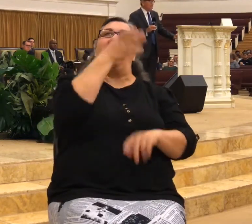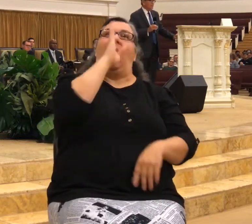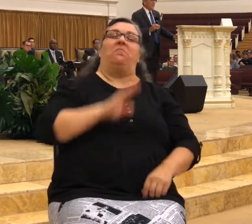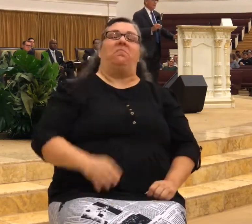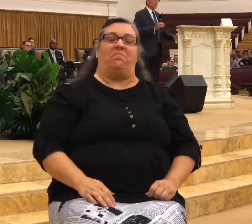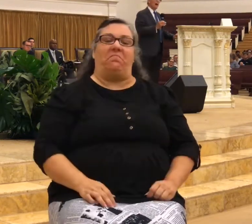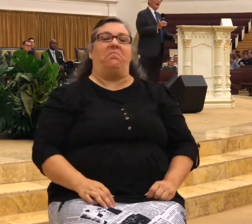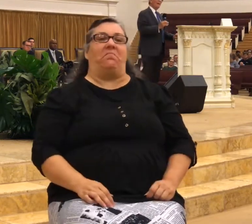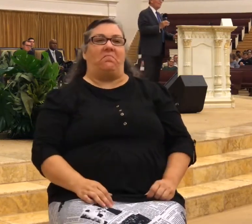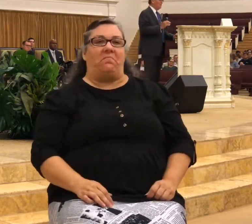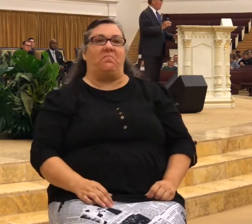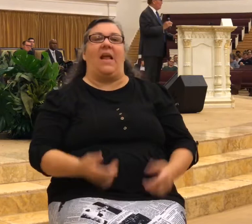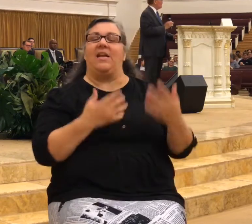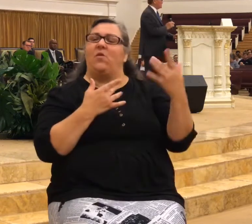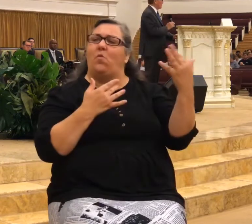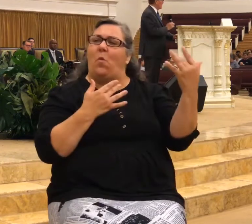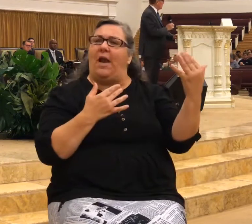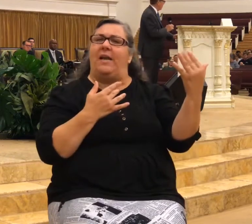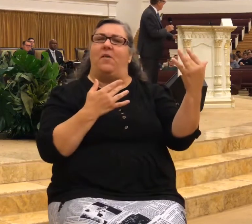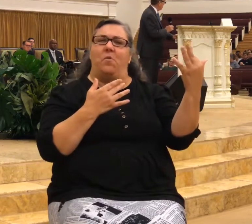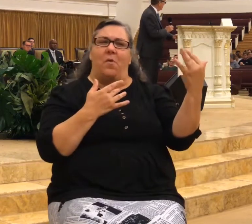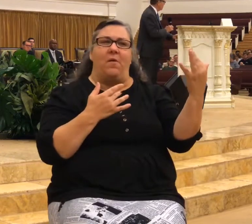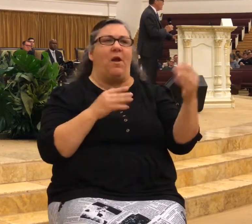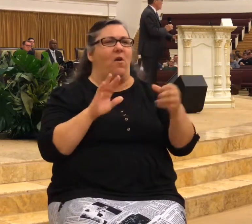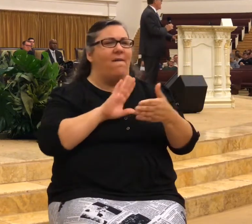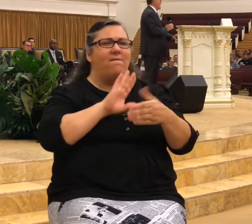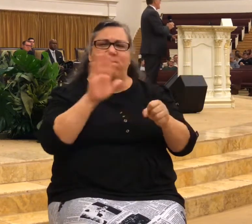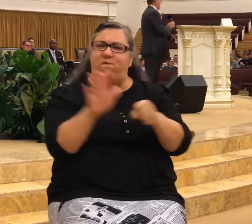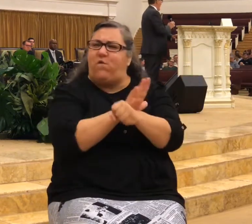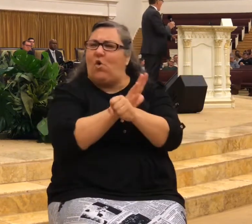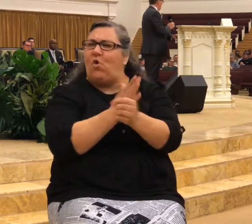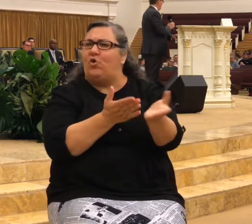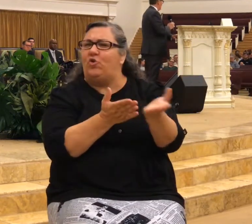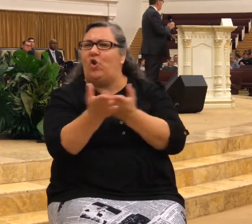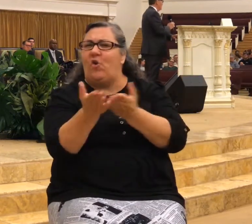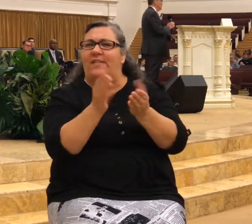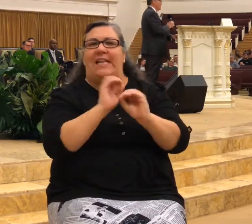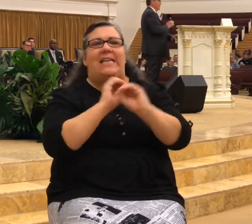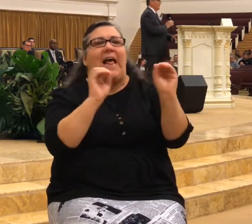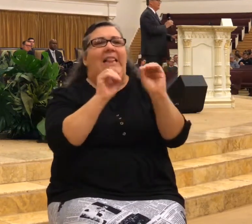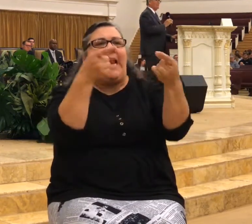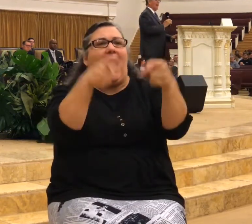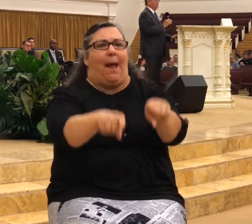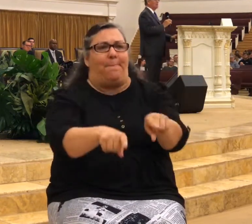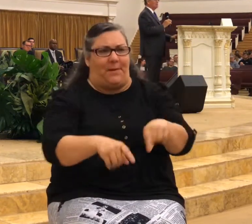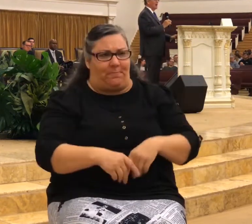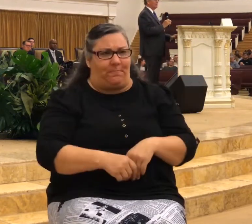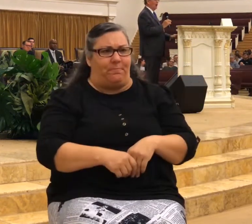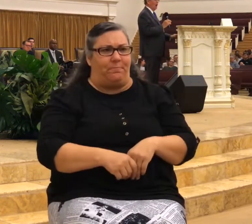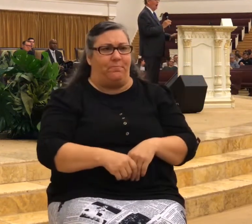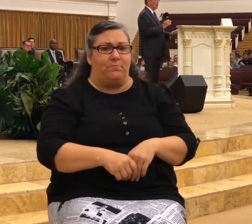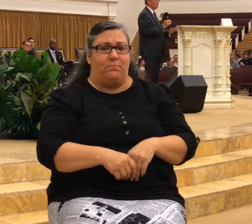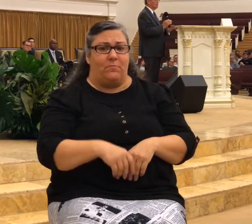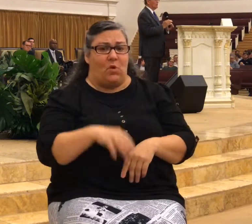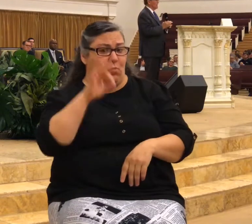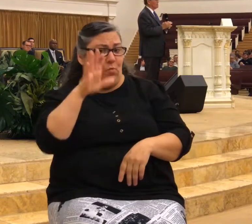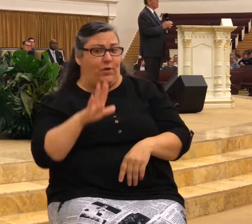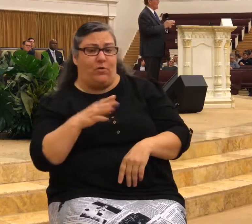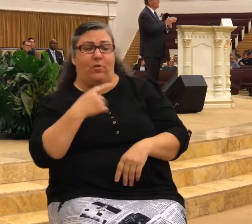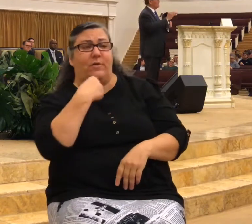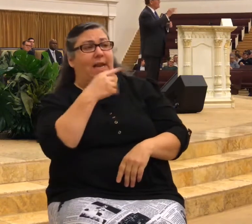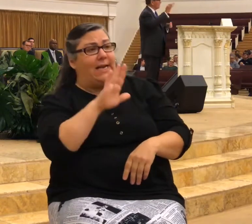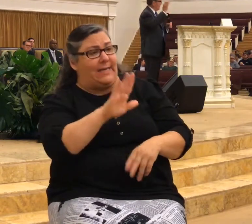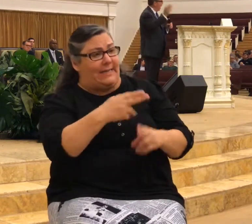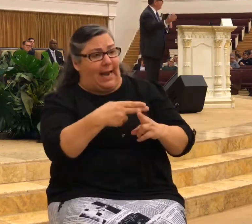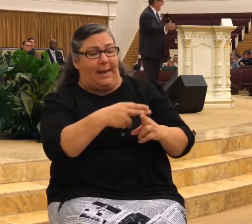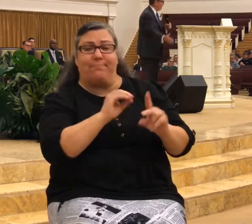said, he waited for the rest of the service. Nothing happened. His name was not called. He was